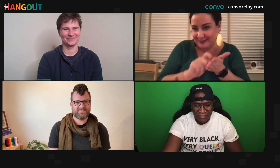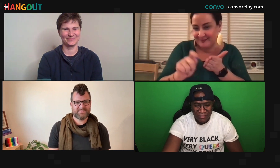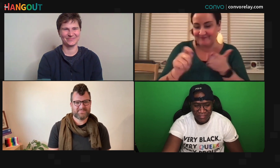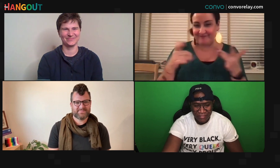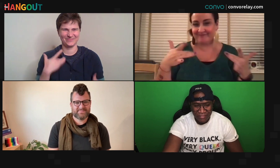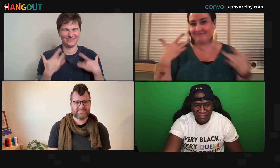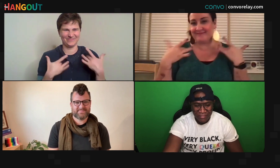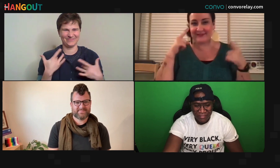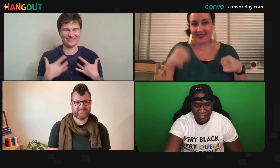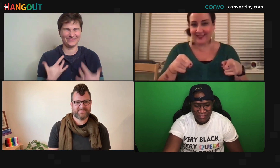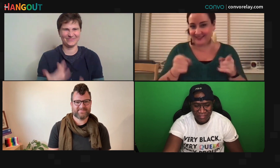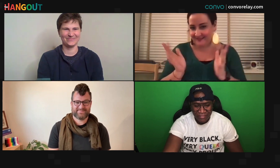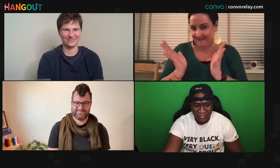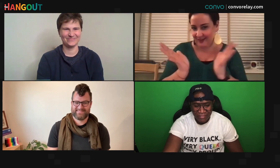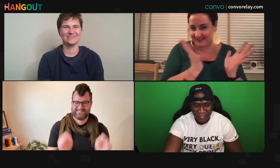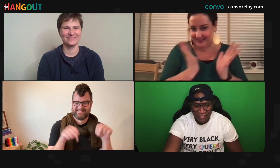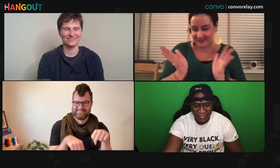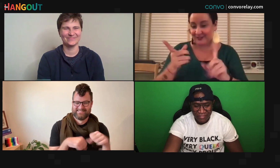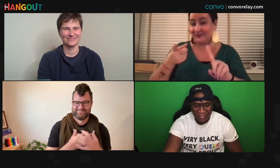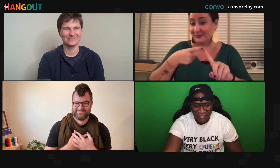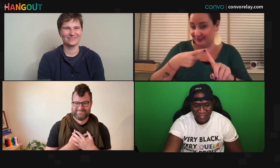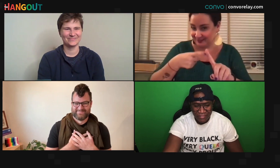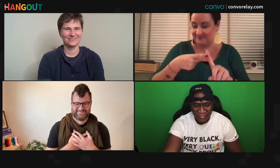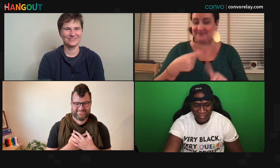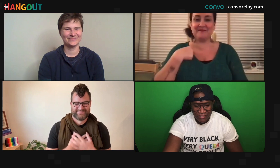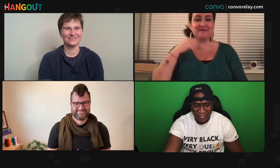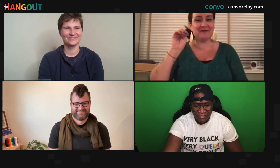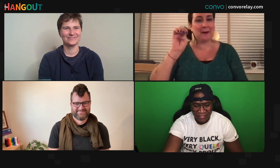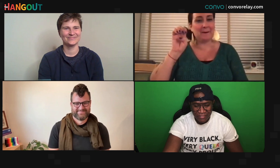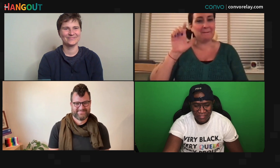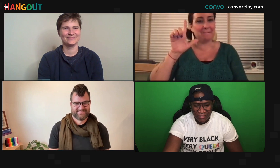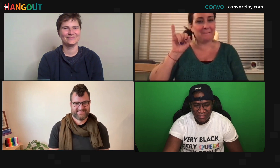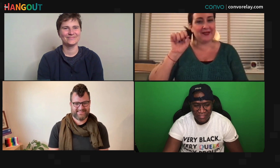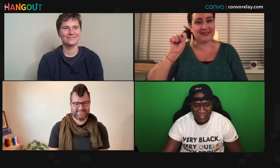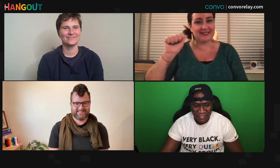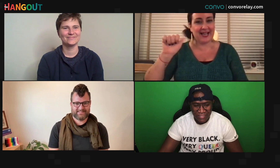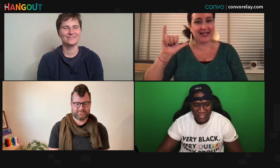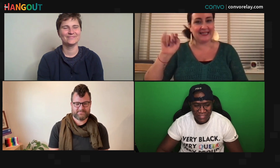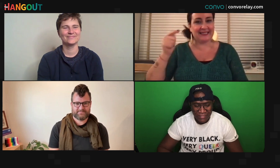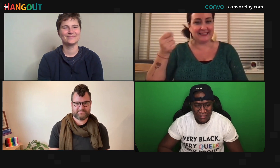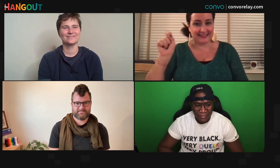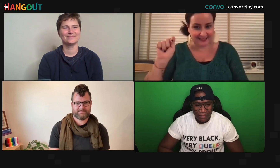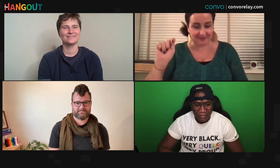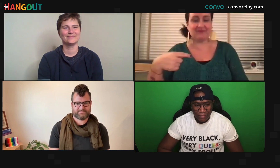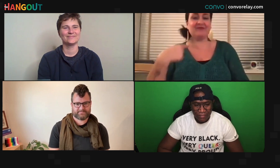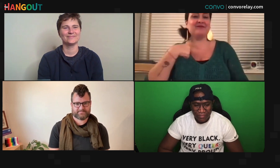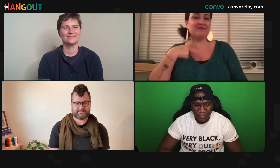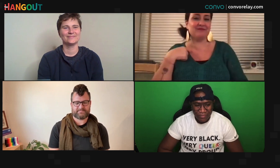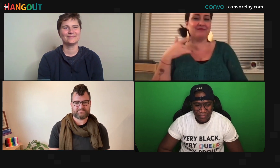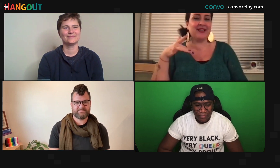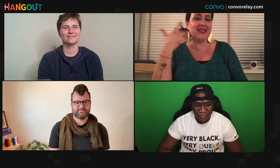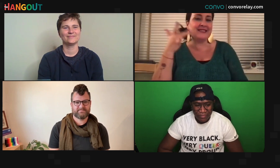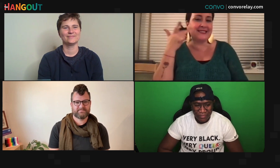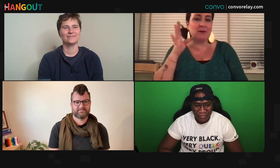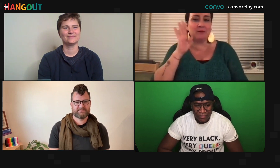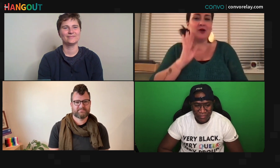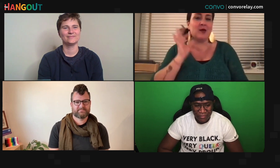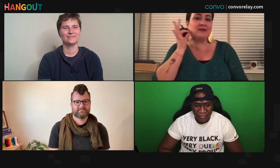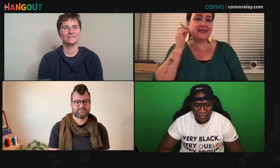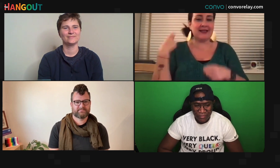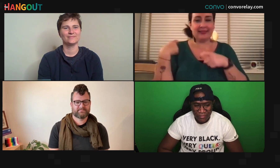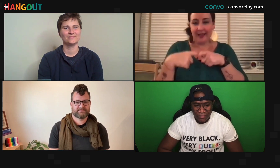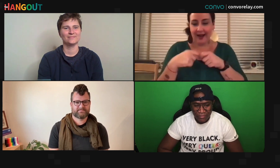This is Melissa here. Hi, welcome to the Deaf Hangout. We are speaking to deaf authors today. My name is Melissa